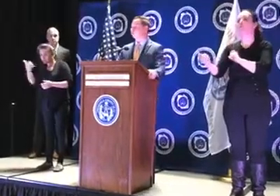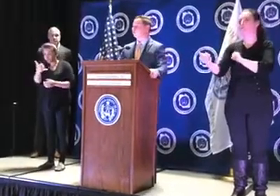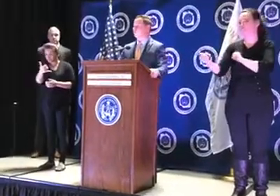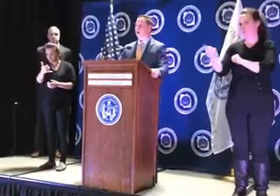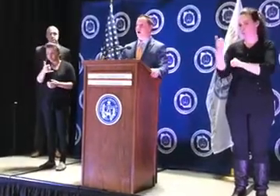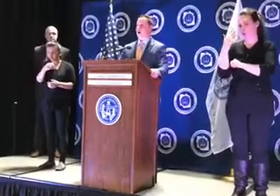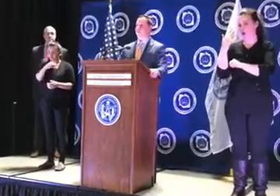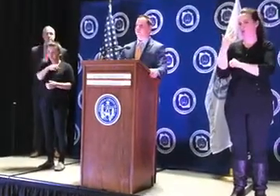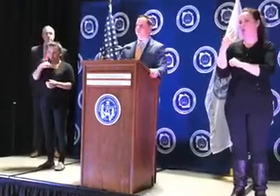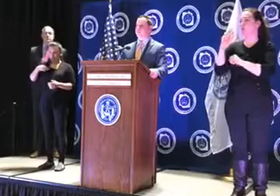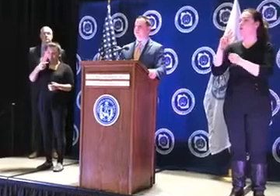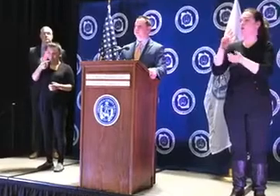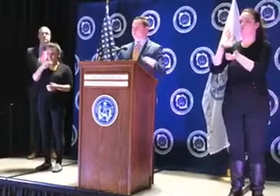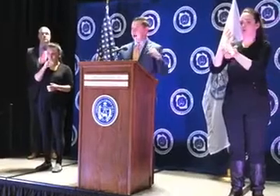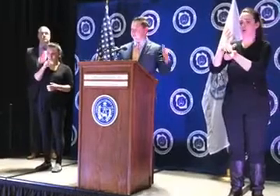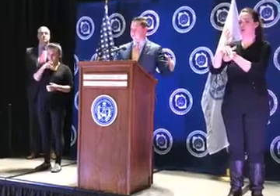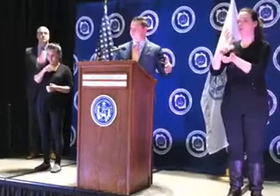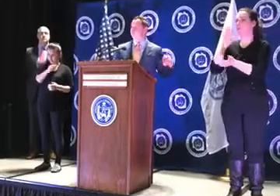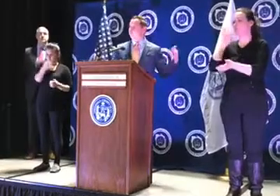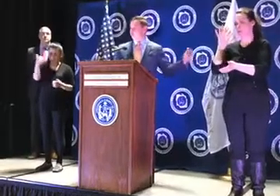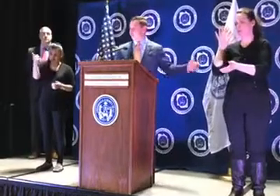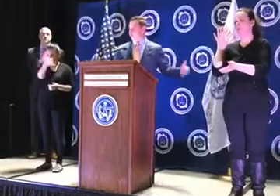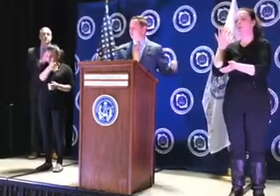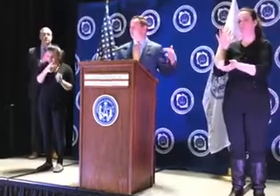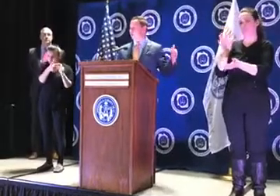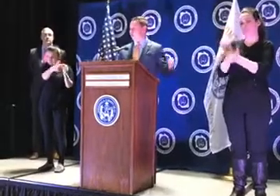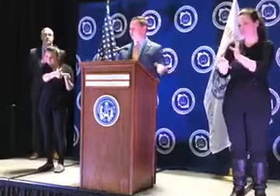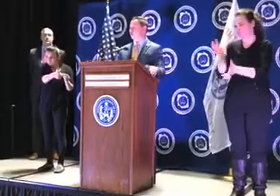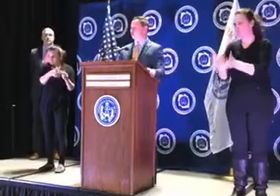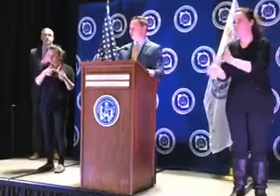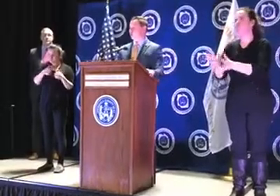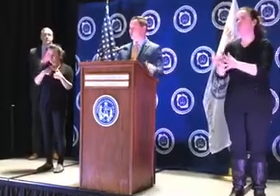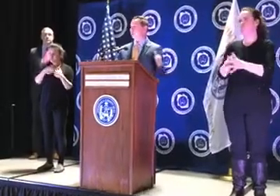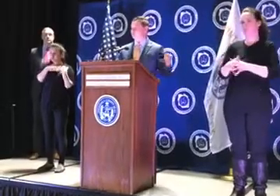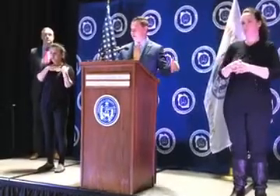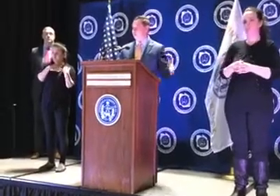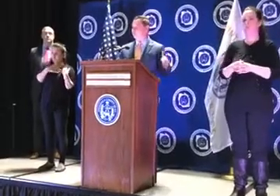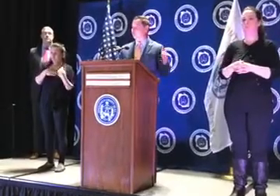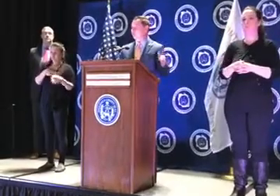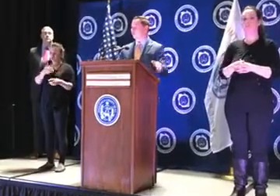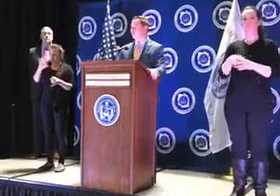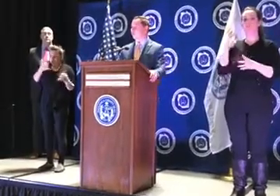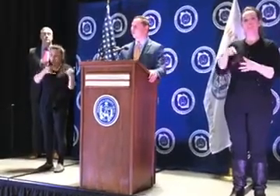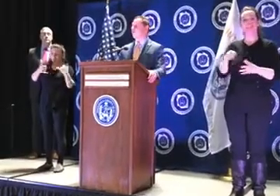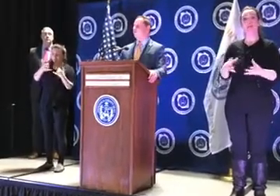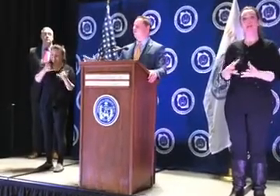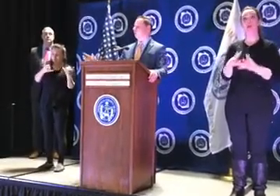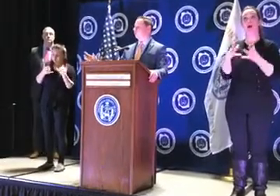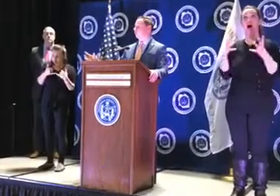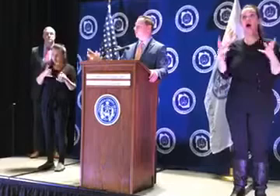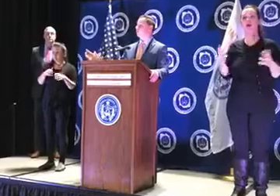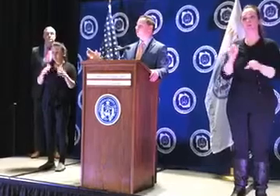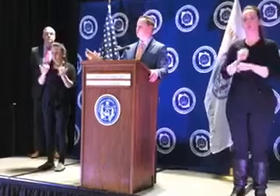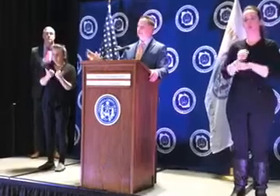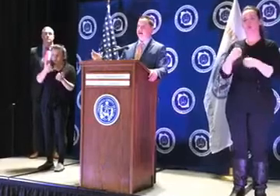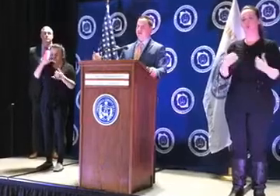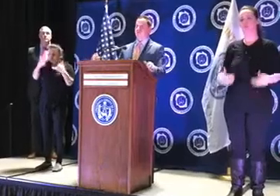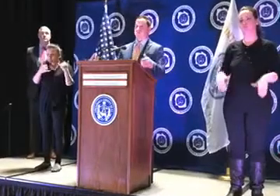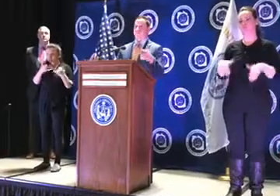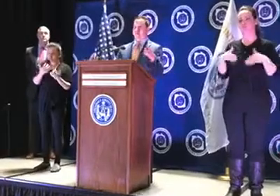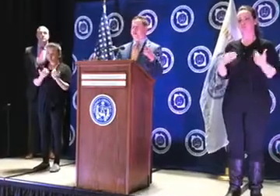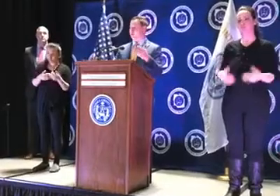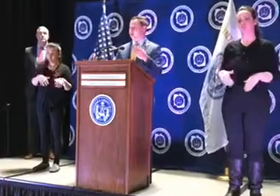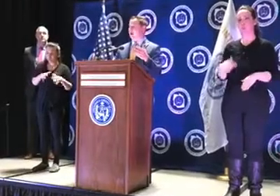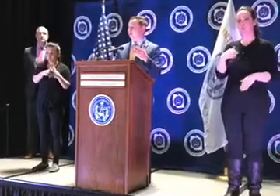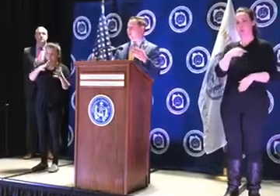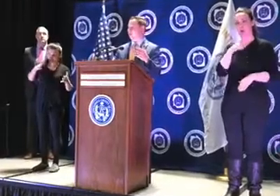Kwok. That's a lot. When she's doing everything she's doing, he's doing everything he's doing, we've plugged in some of those other doctors